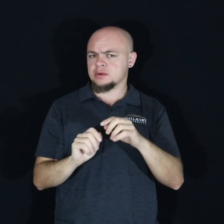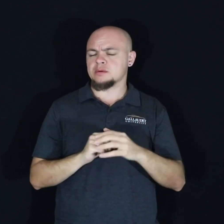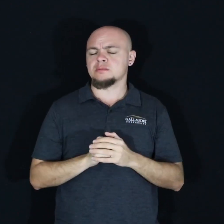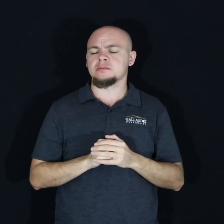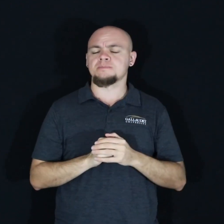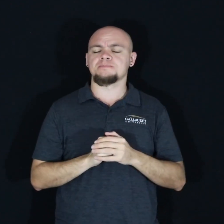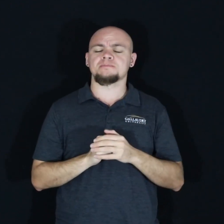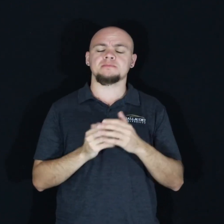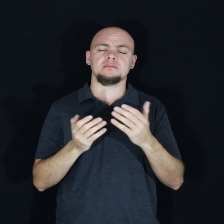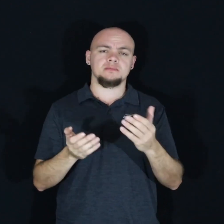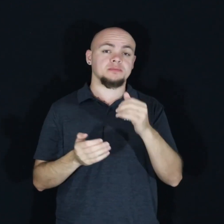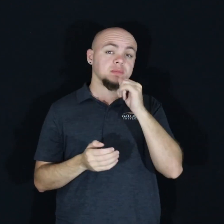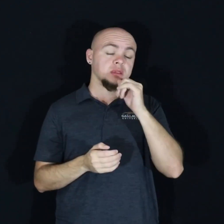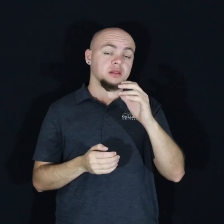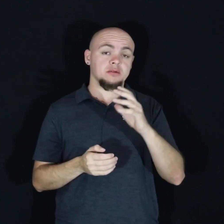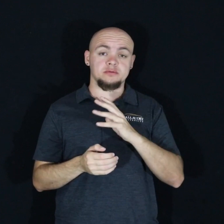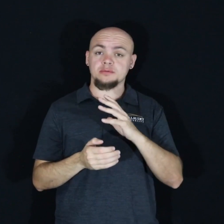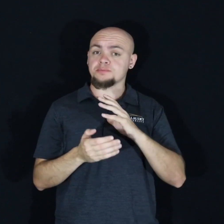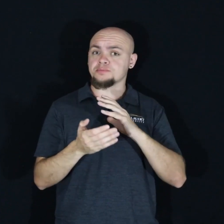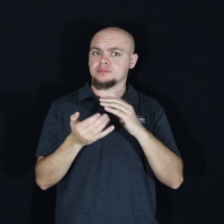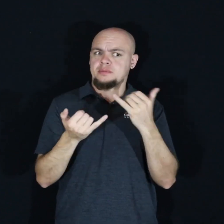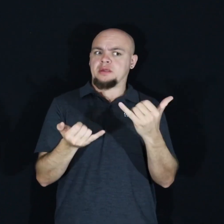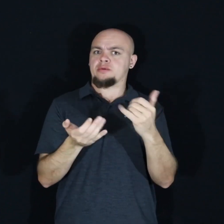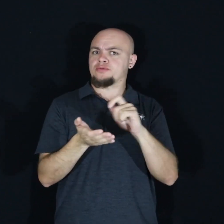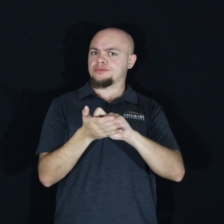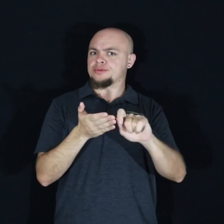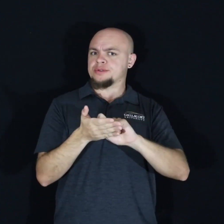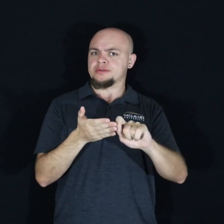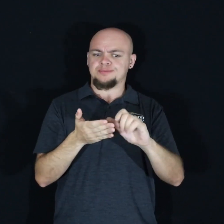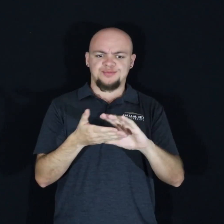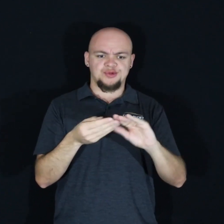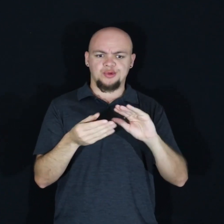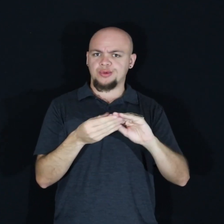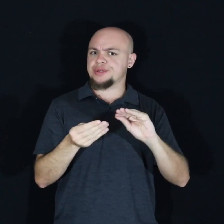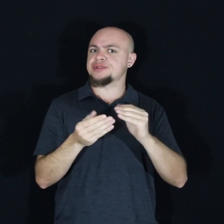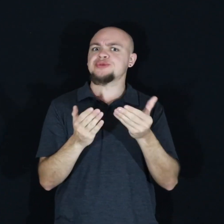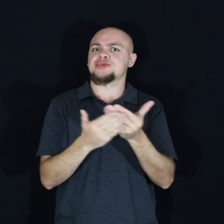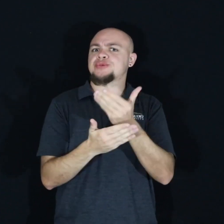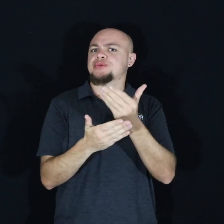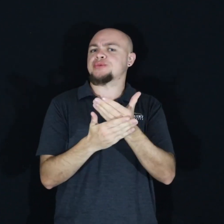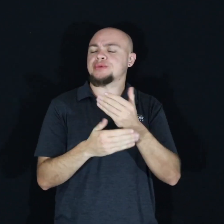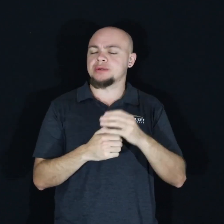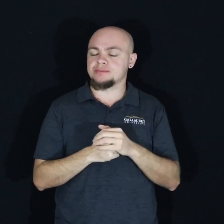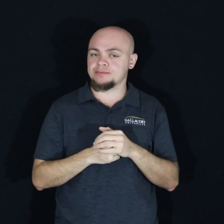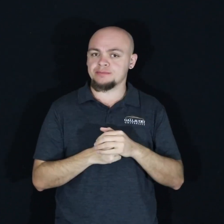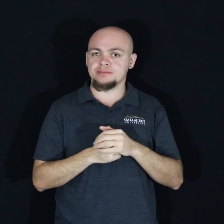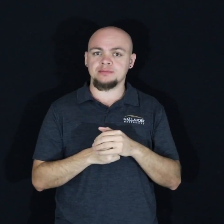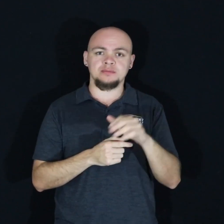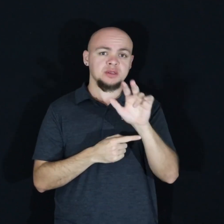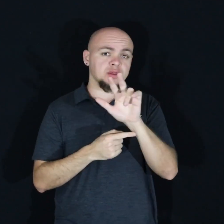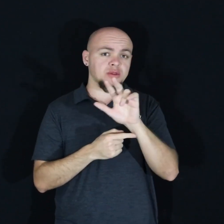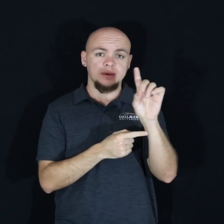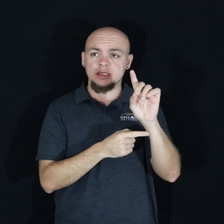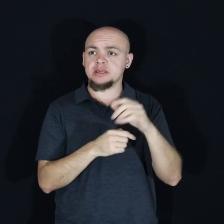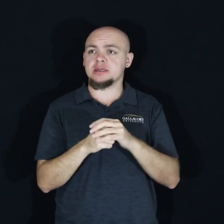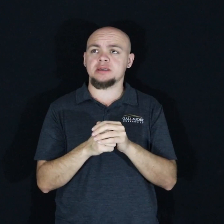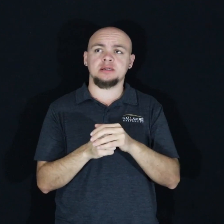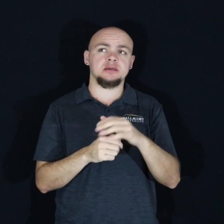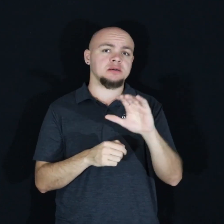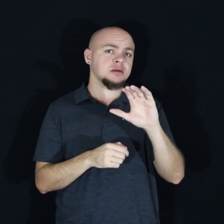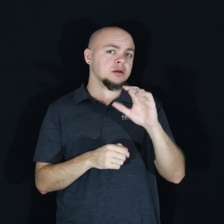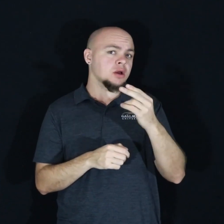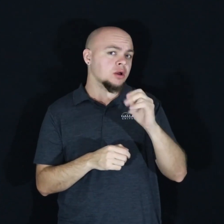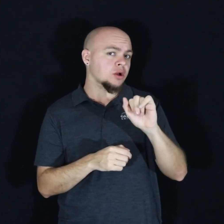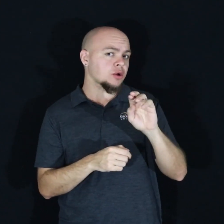some terrific women who are writing new stories for our kids. And as three-dimensional and delightful as Hermione and Katniss